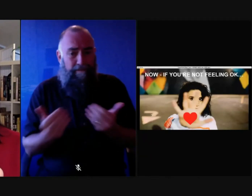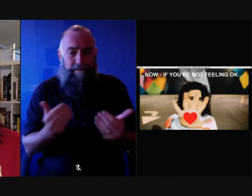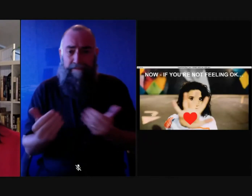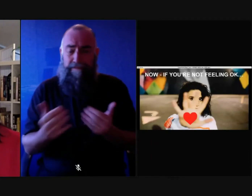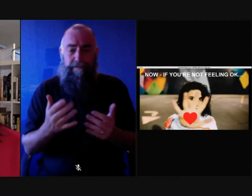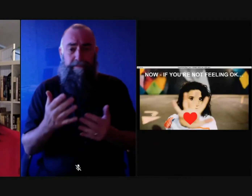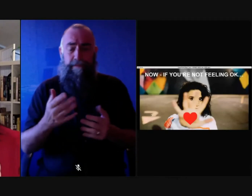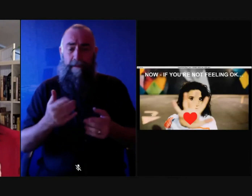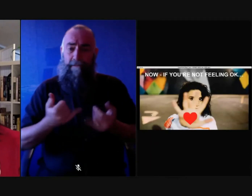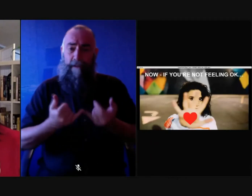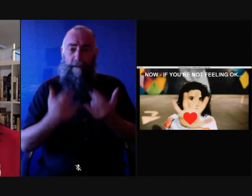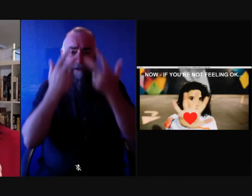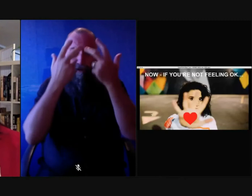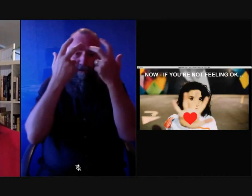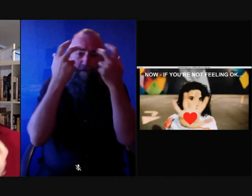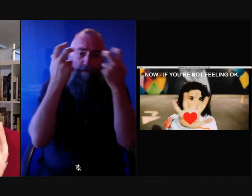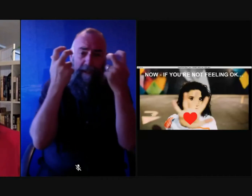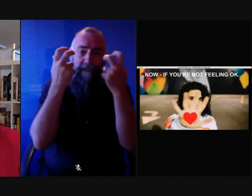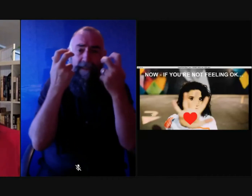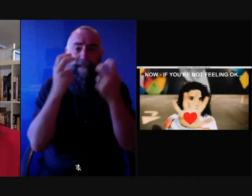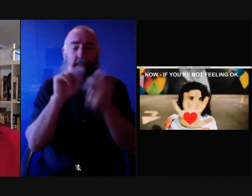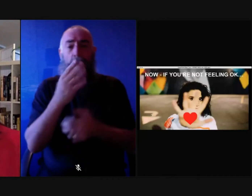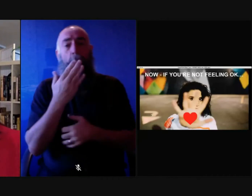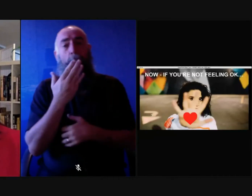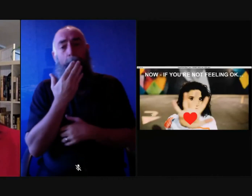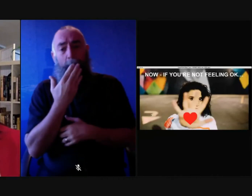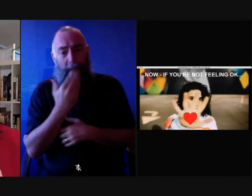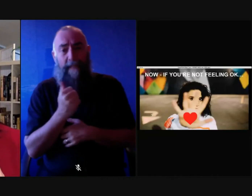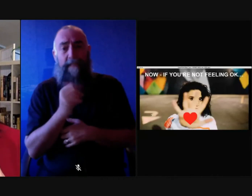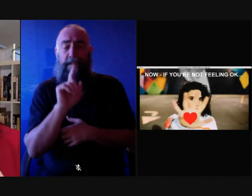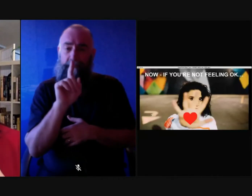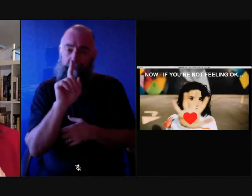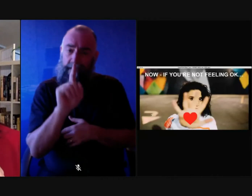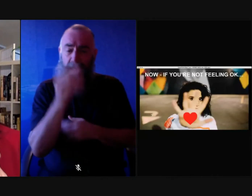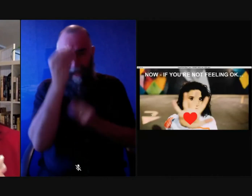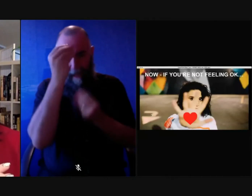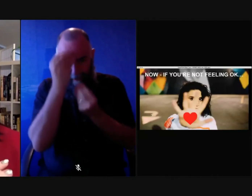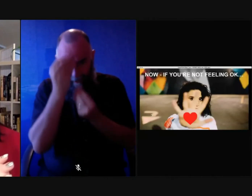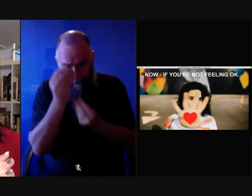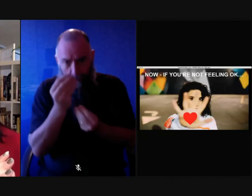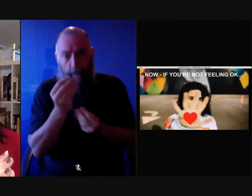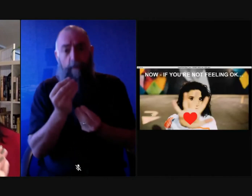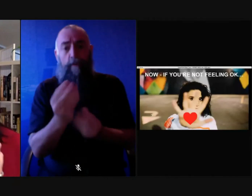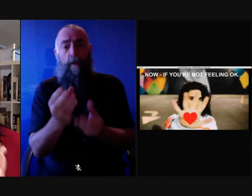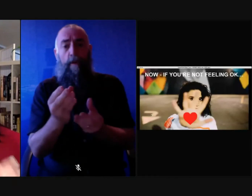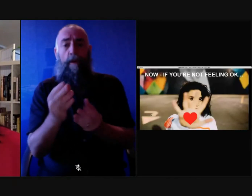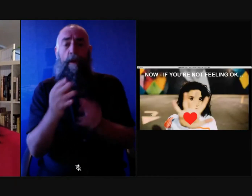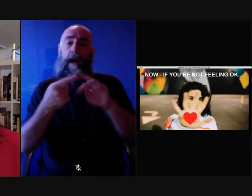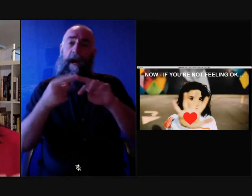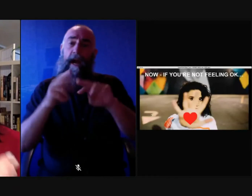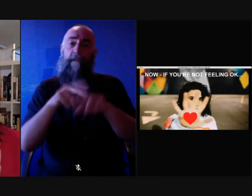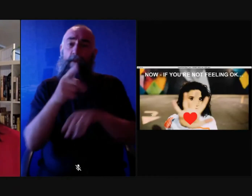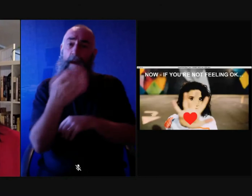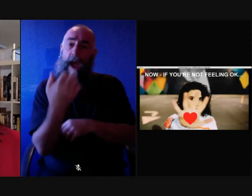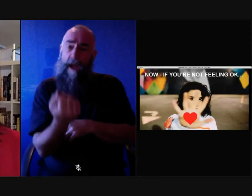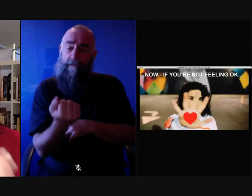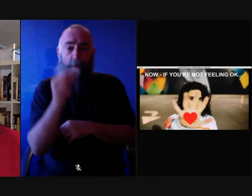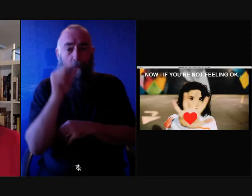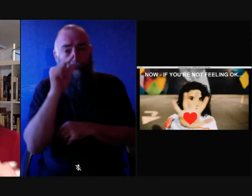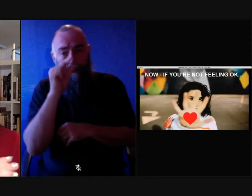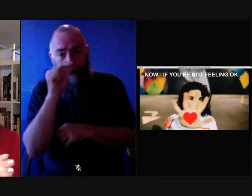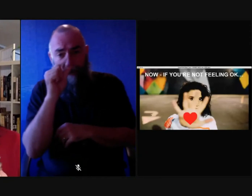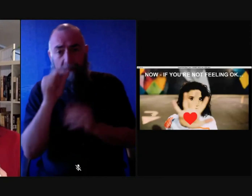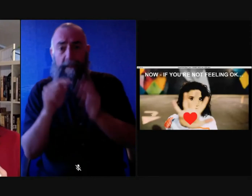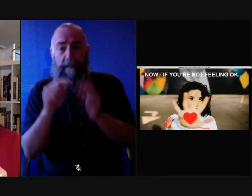the moment, then I just need to let you know the remaining tips are for those of you who have the capacity to be